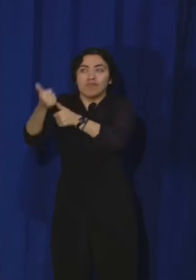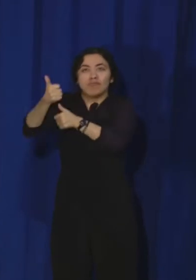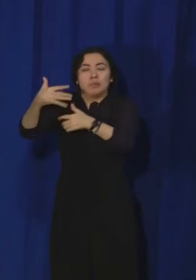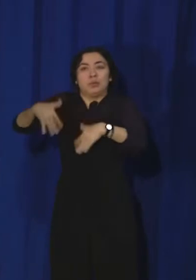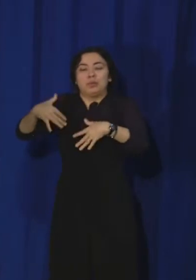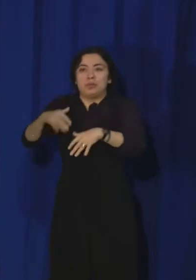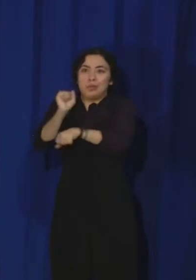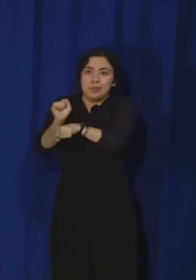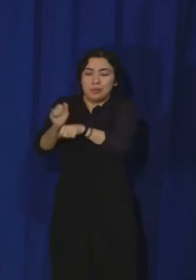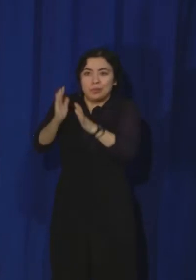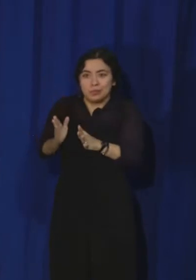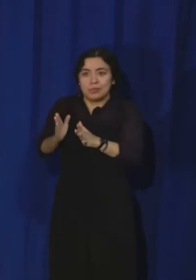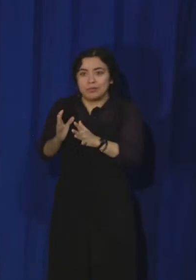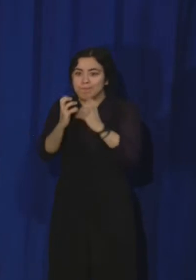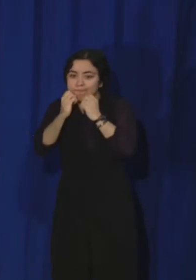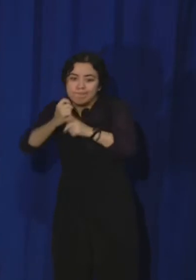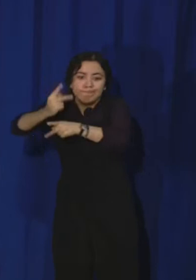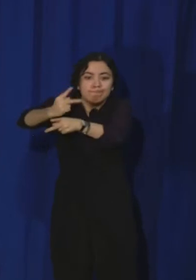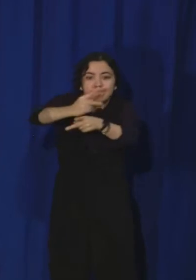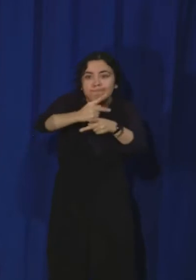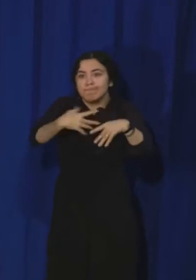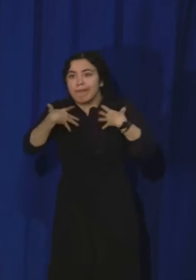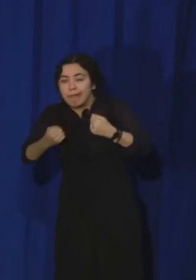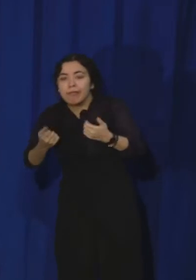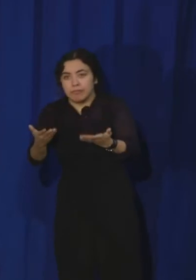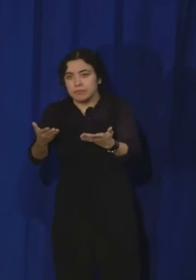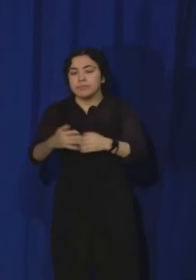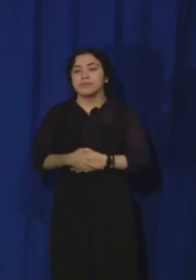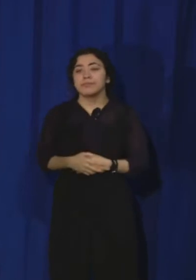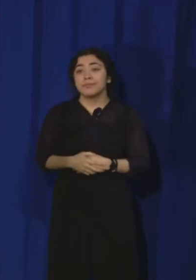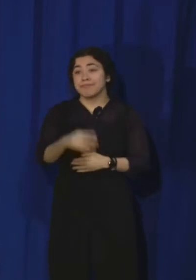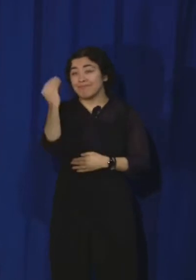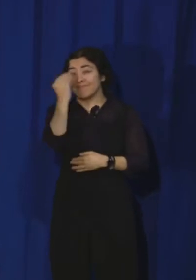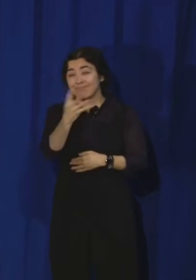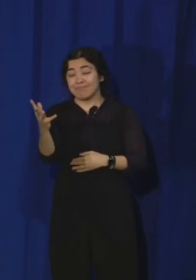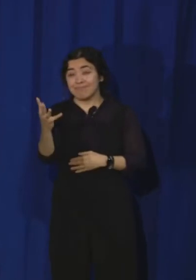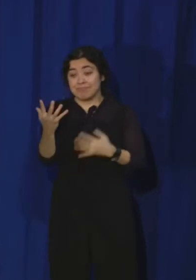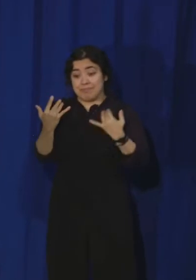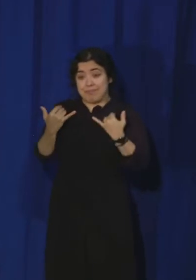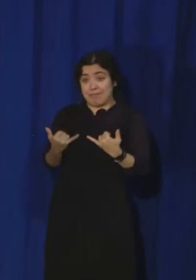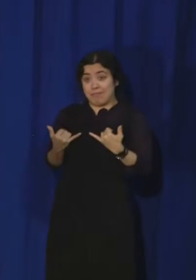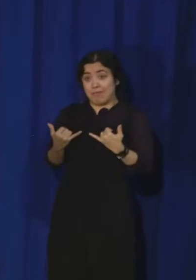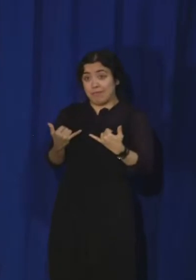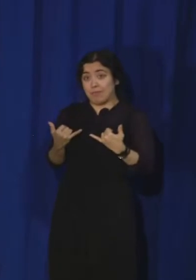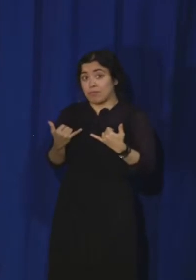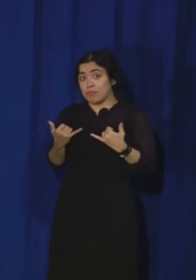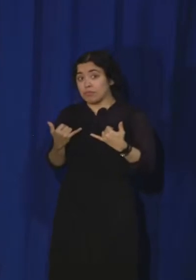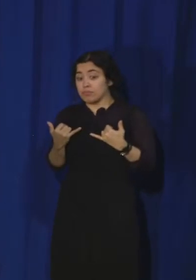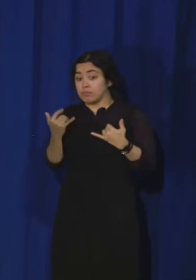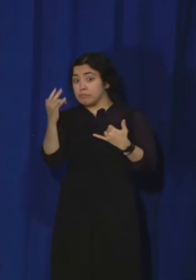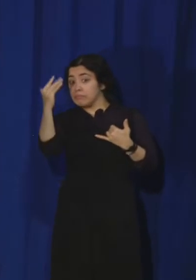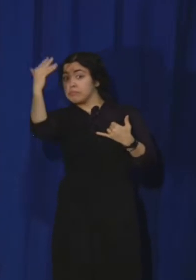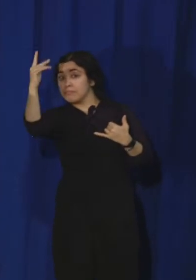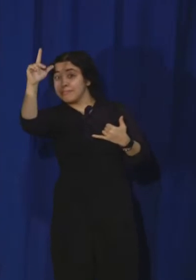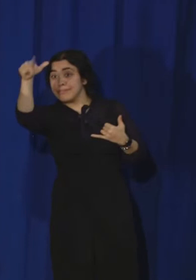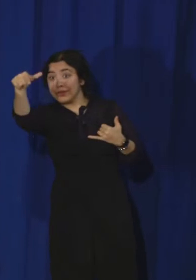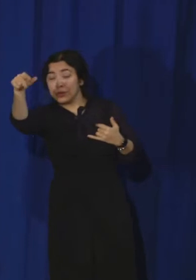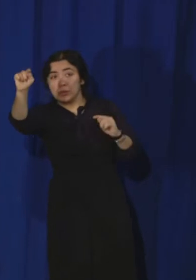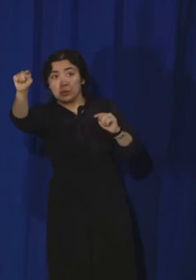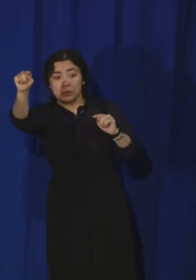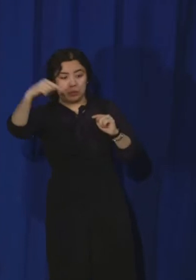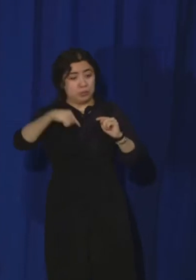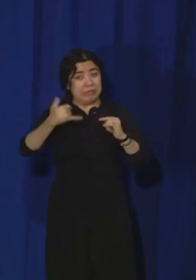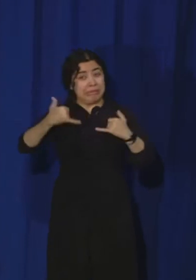even 2 days of doing this work is that we are nowhere close to being done with vaccinating 1A. In